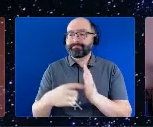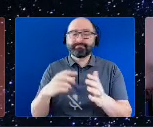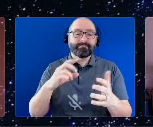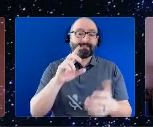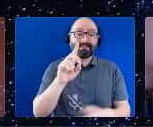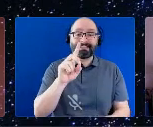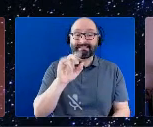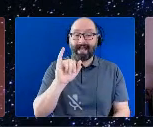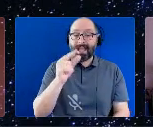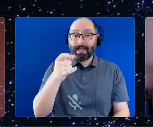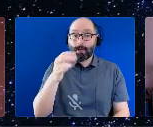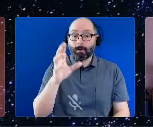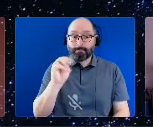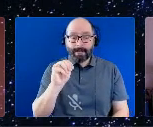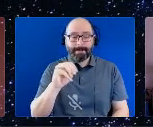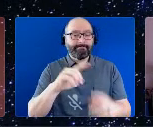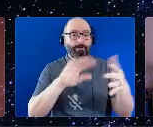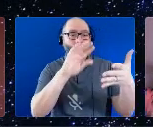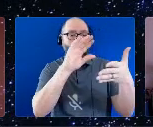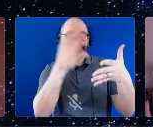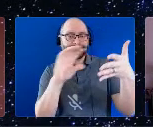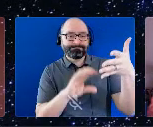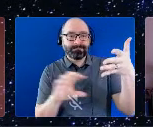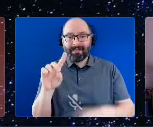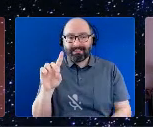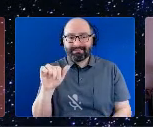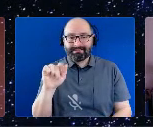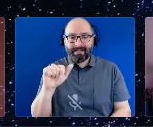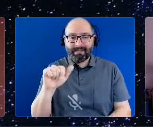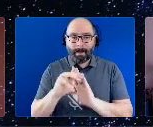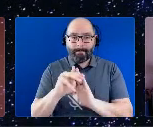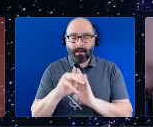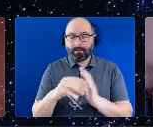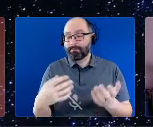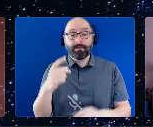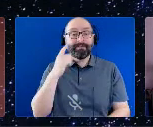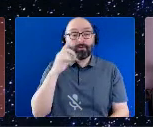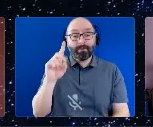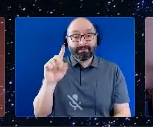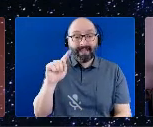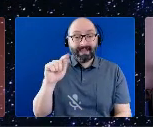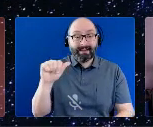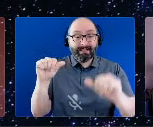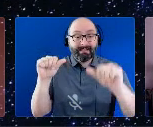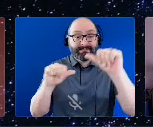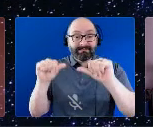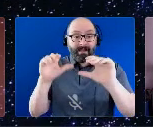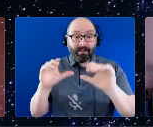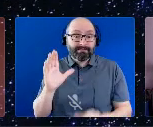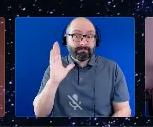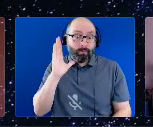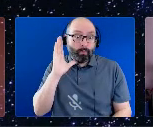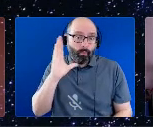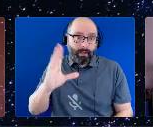thing. For just sort of data science, often it'll be like literally manipulating data